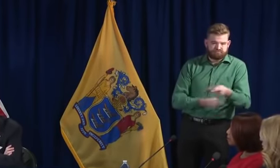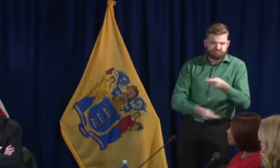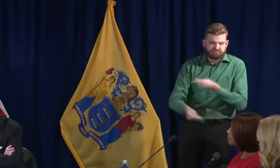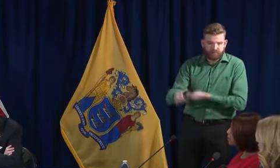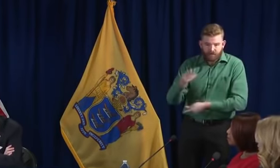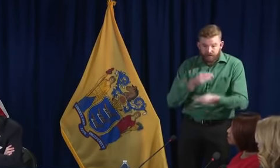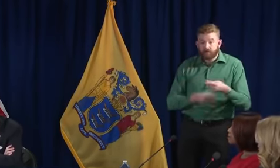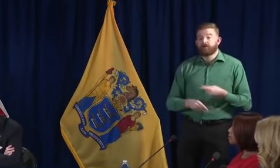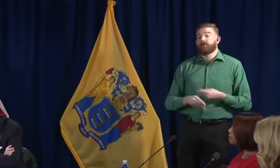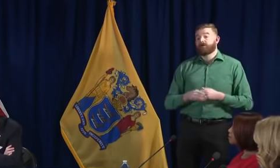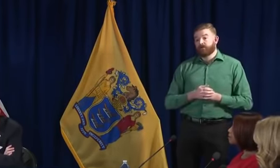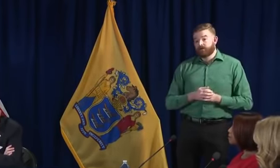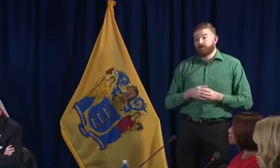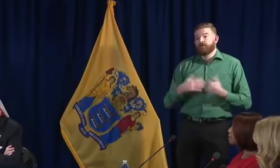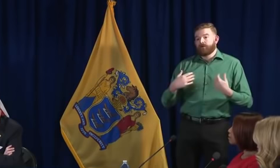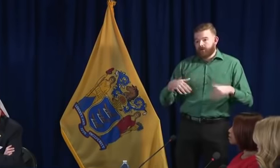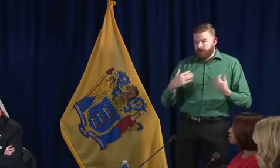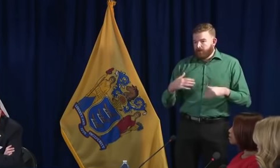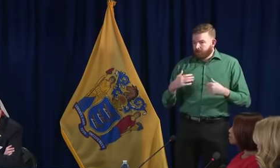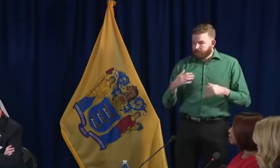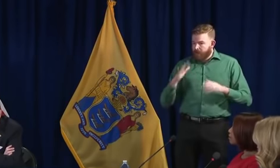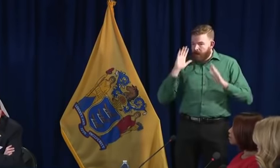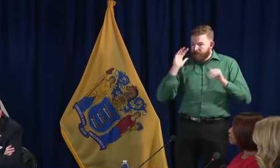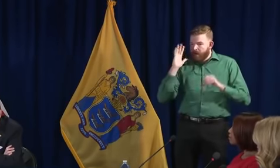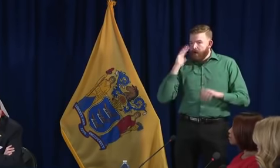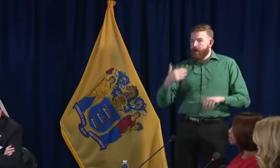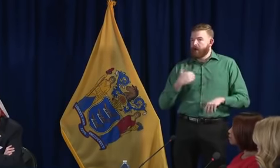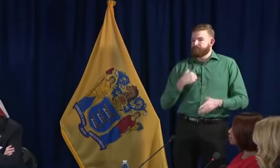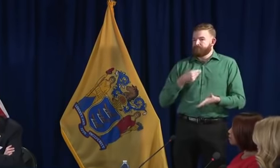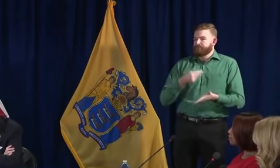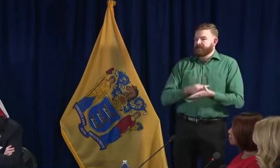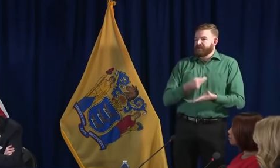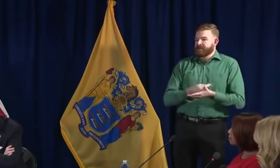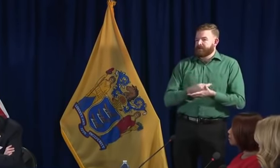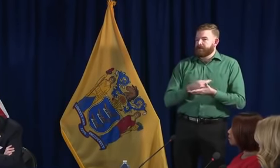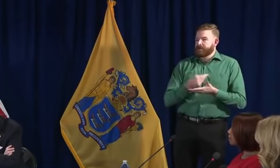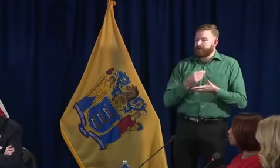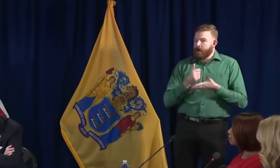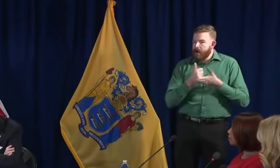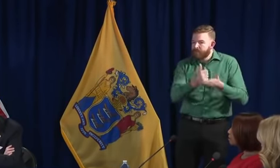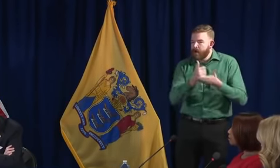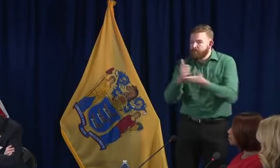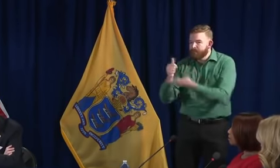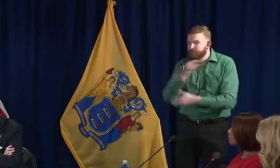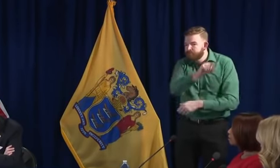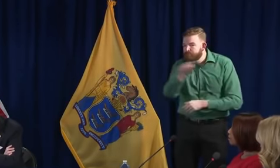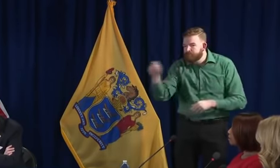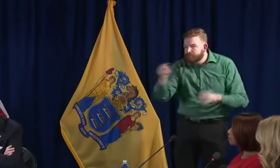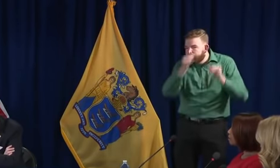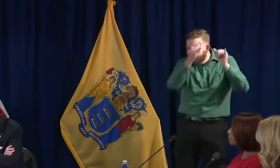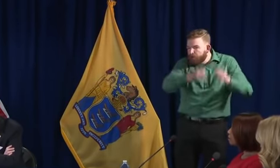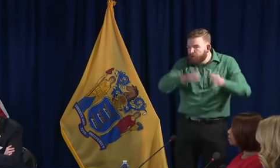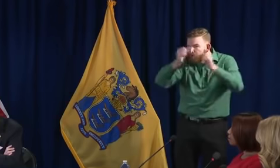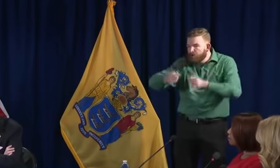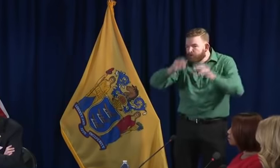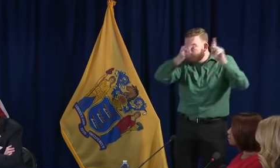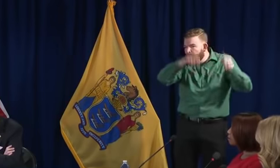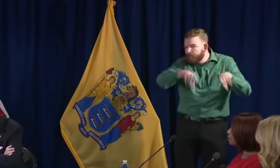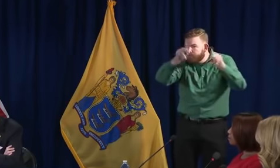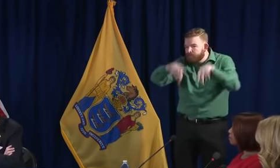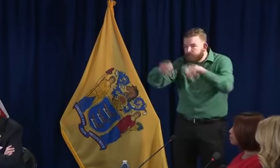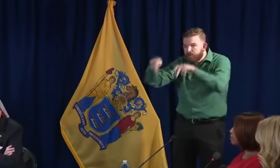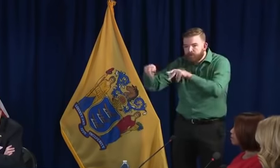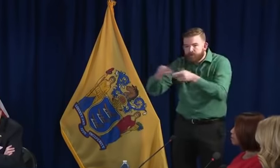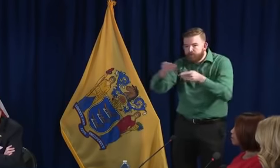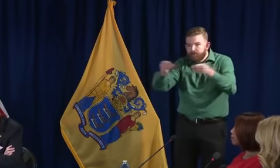individual level, particularly for those who are struggling and who need help the most. Things like lowering eligibility thresholds